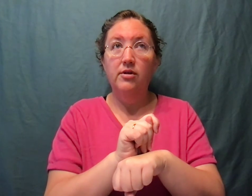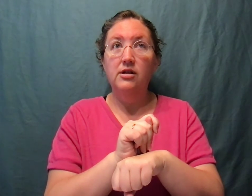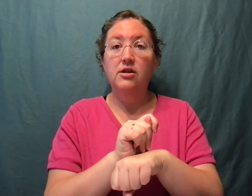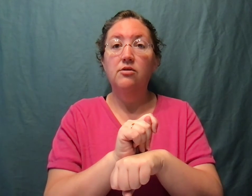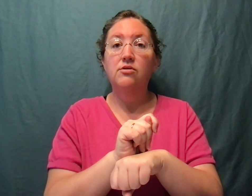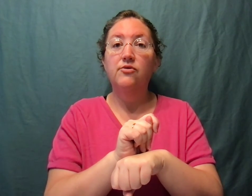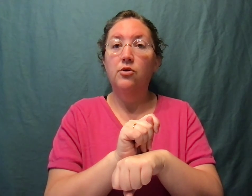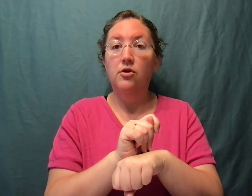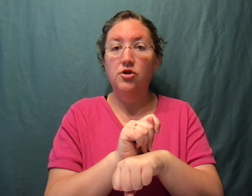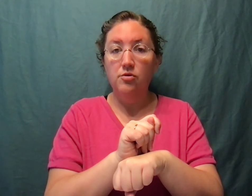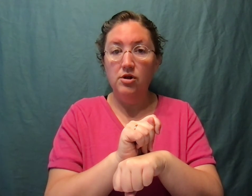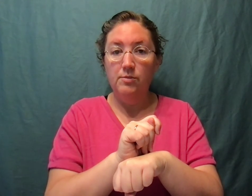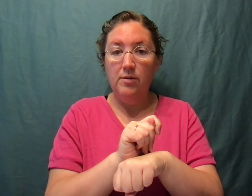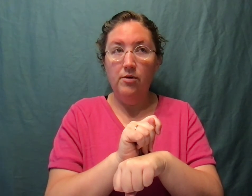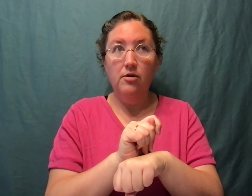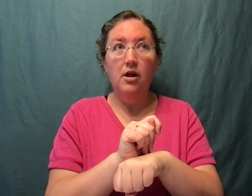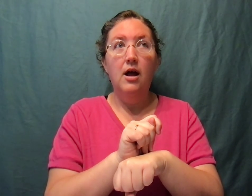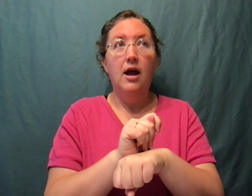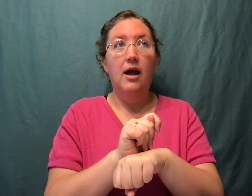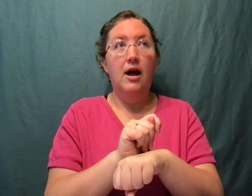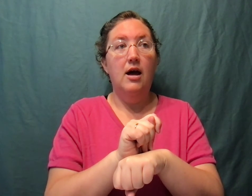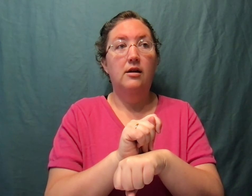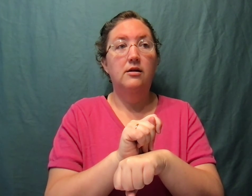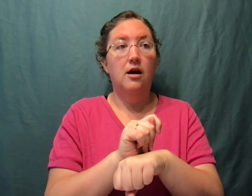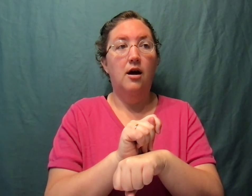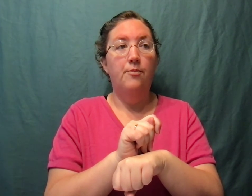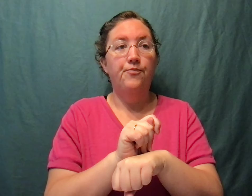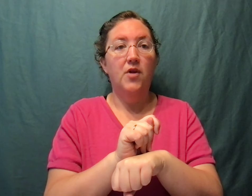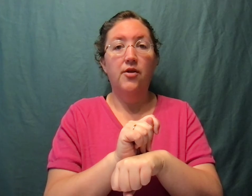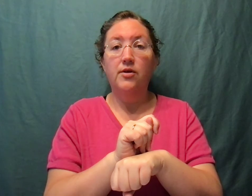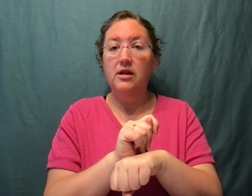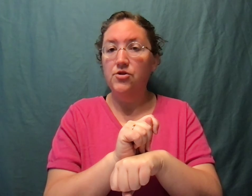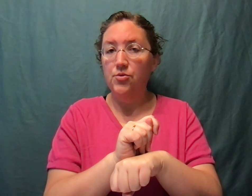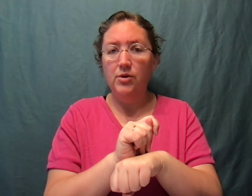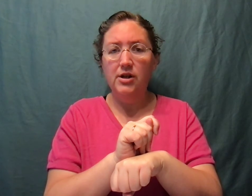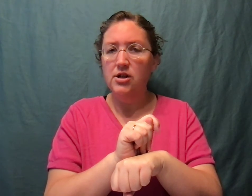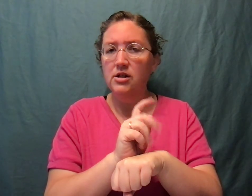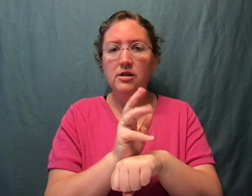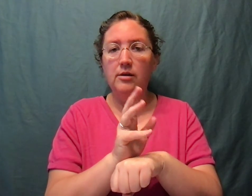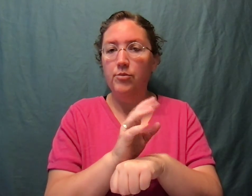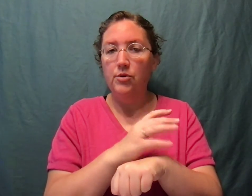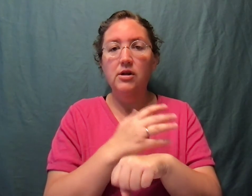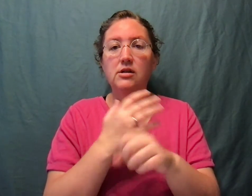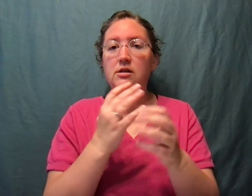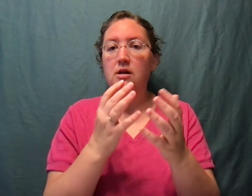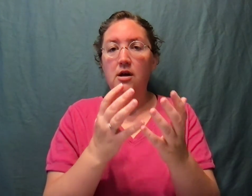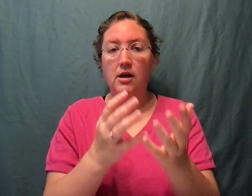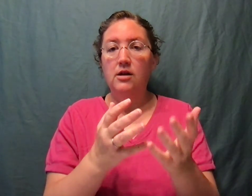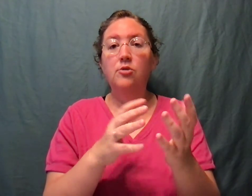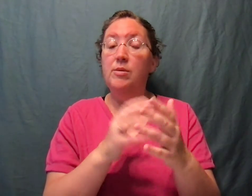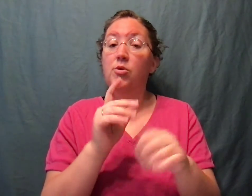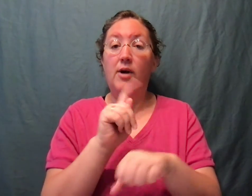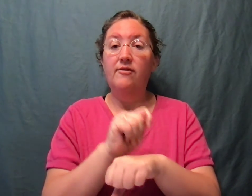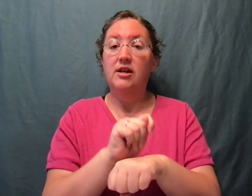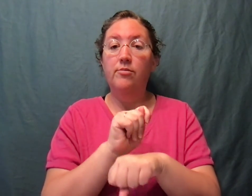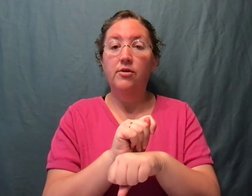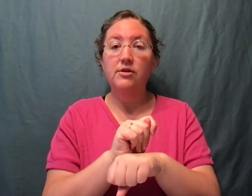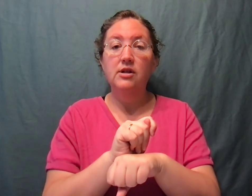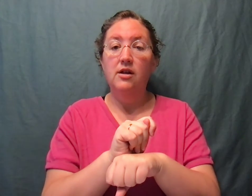is used for Jewish people and other Eastern religions like Buddhists, Hindu people who have temples. The